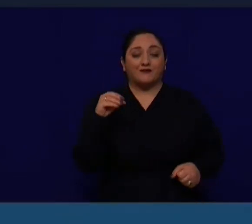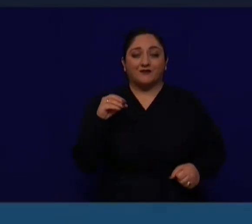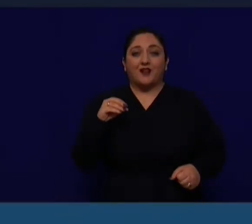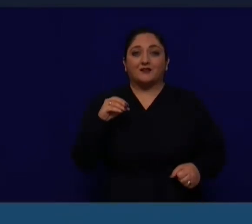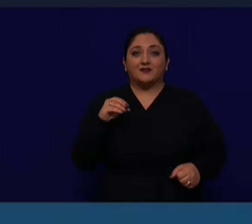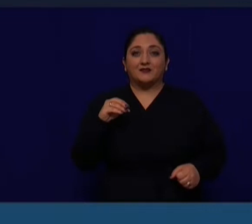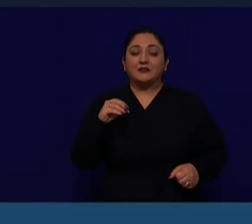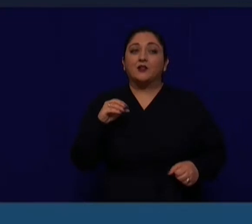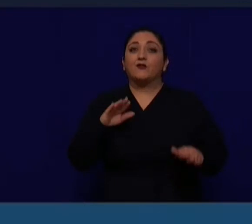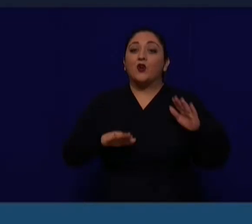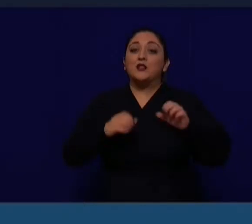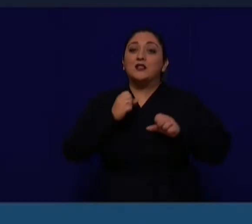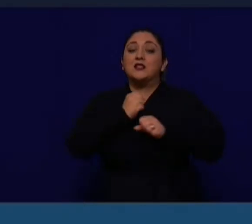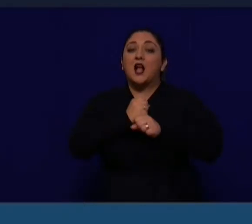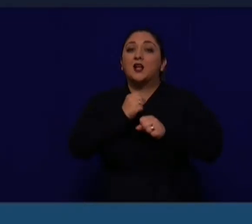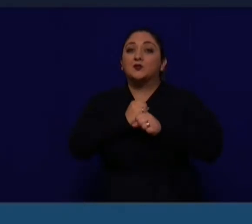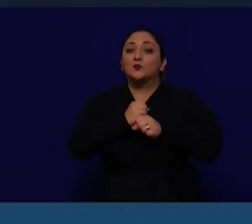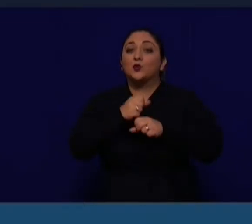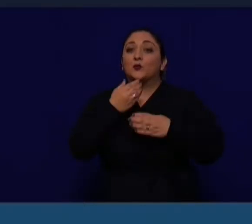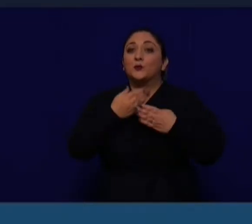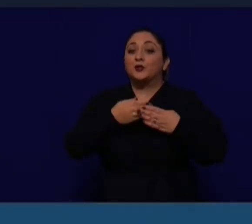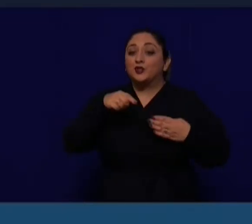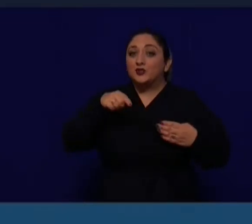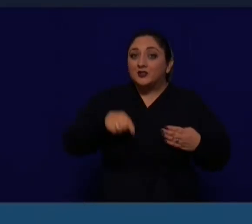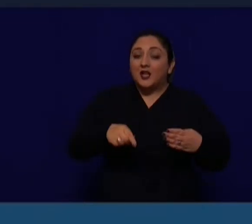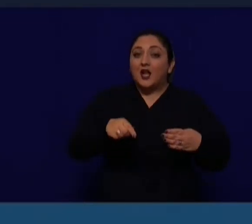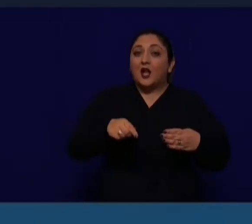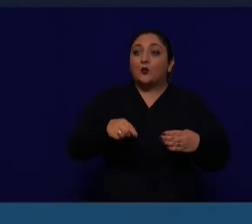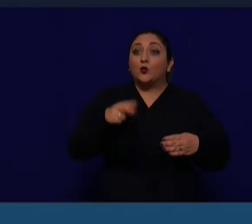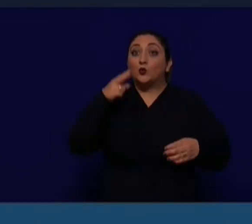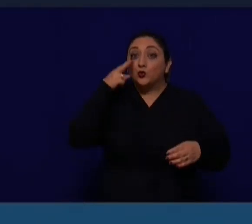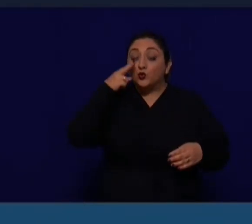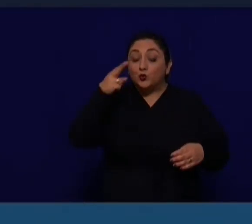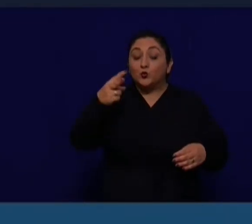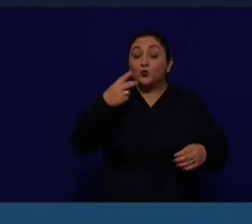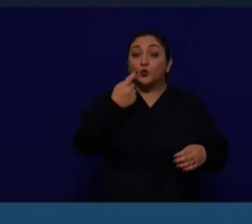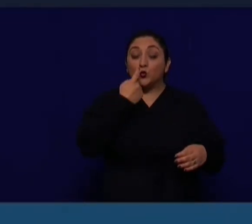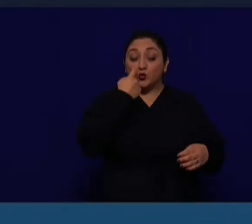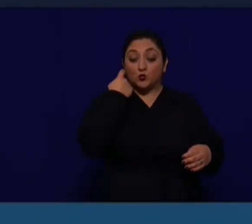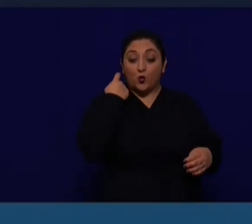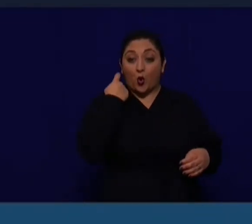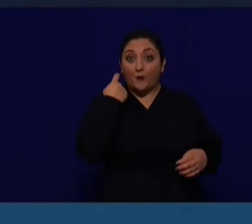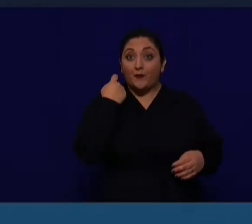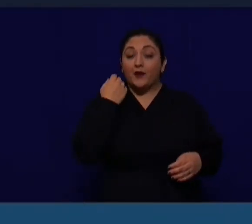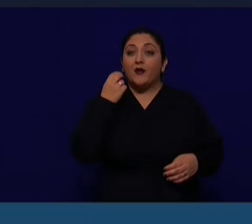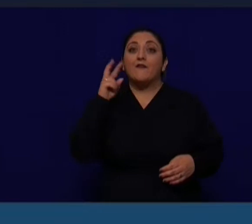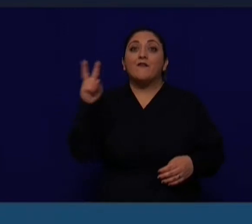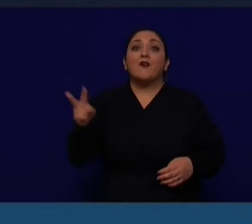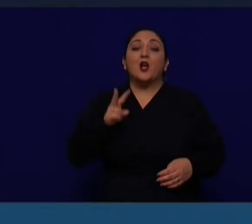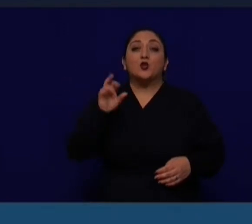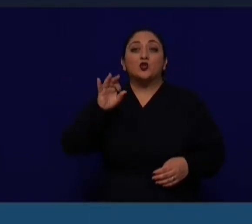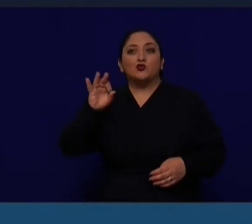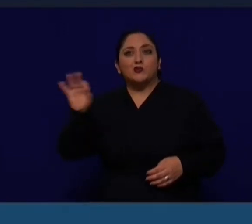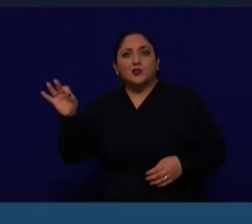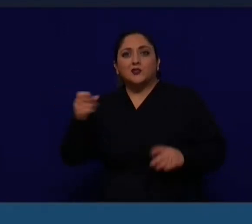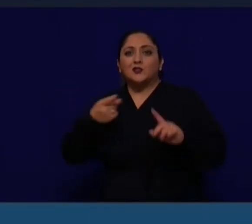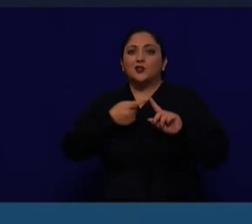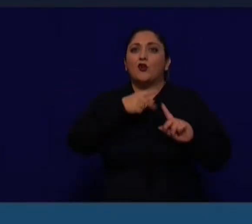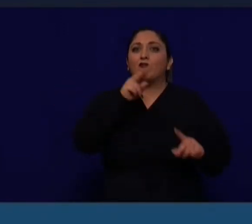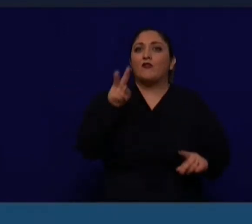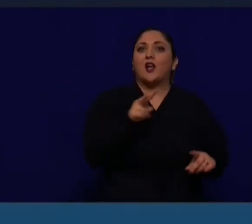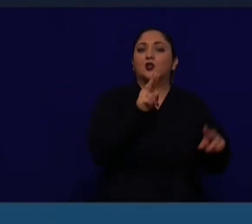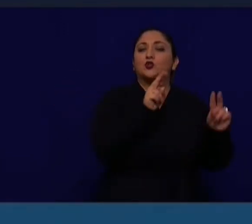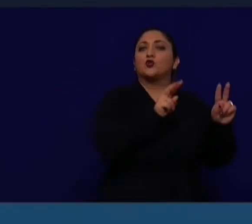tkun tista' jindikalek ukoll jekk ikunx il-varjant. Allura bekk inti tkun tista' mhux tistenna li biss l-ewwel sib